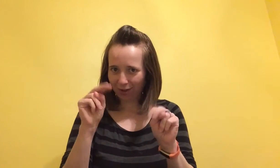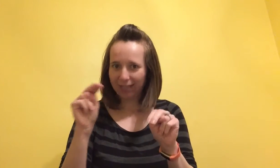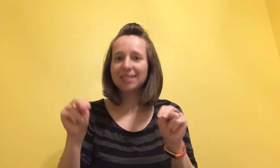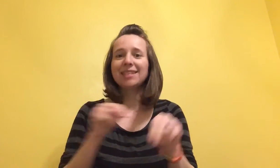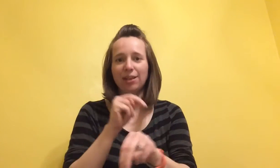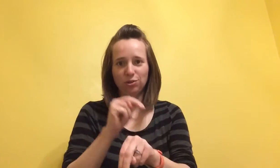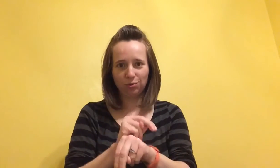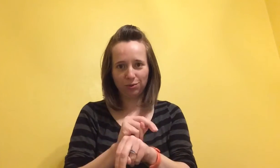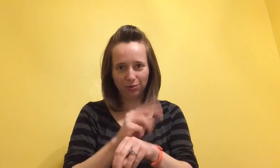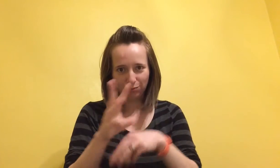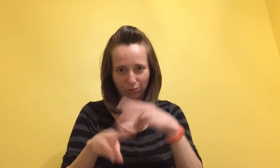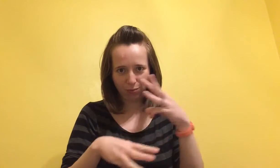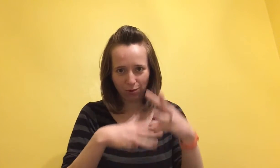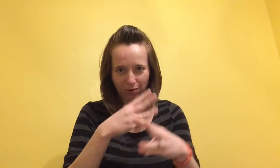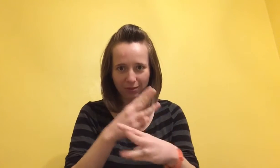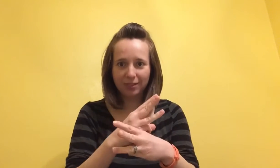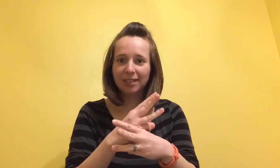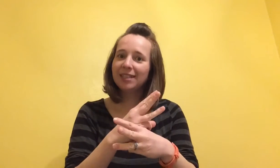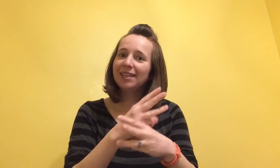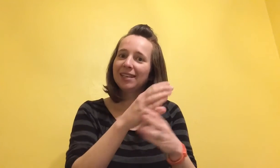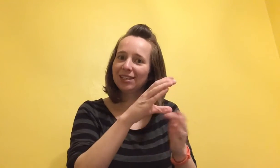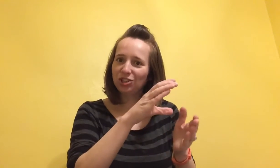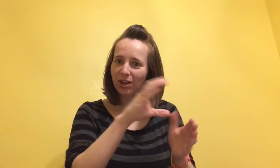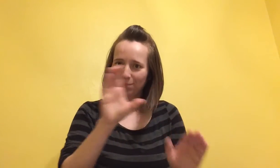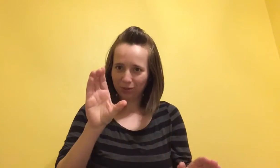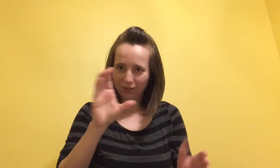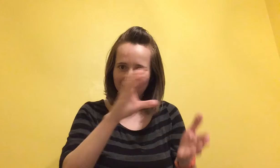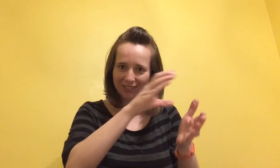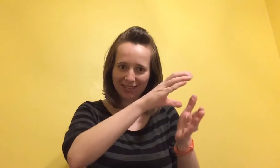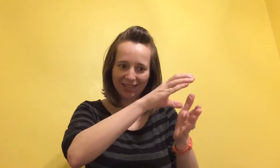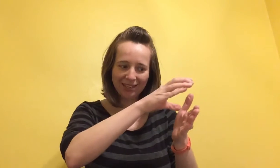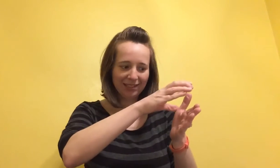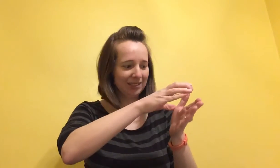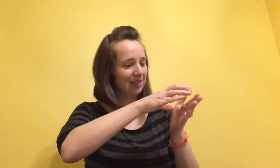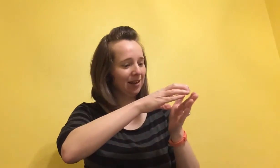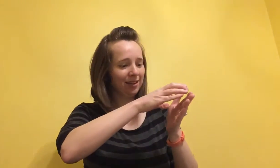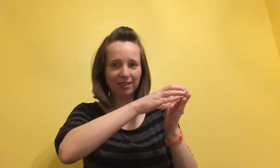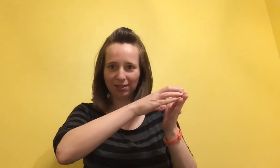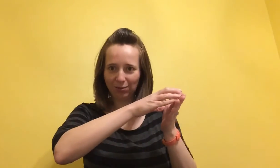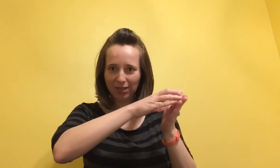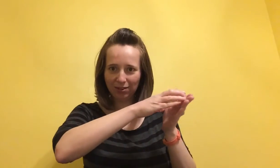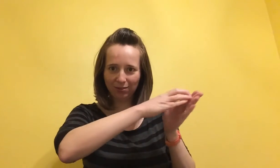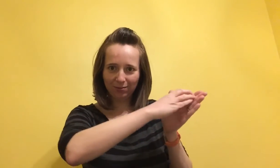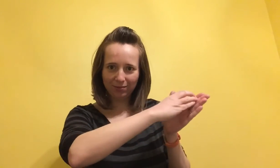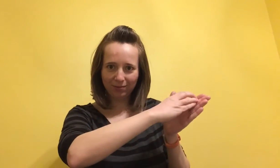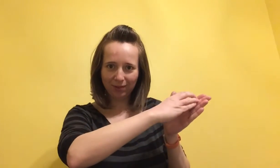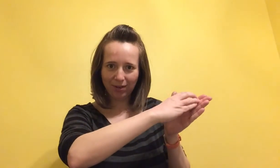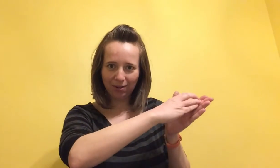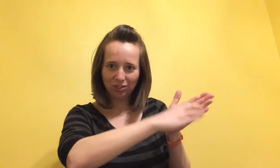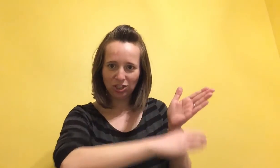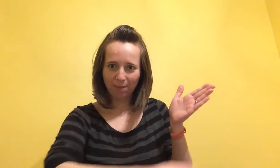N's, natural world chapter. C is kind of like down here, like right here,